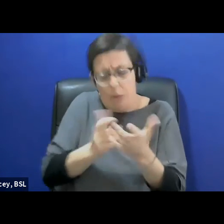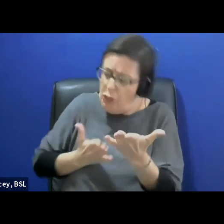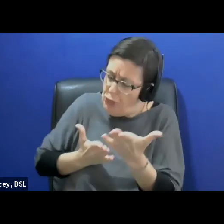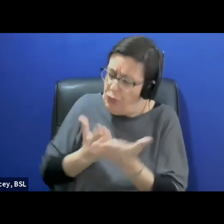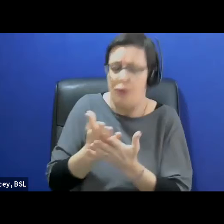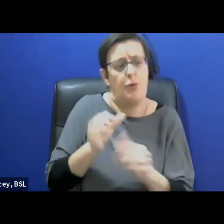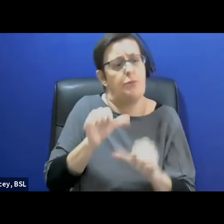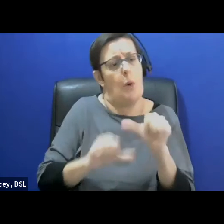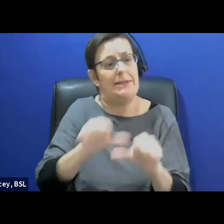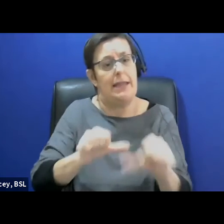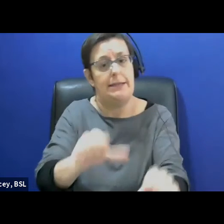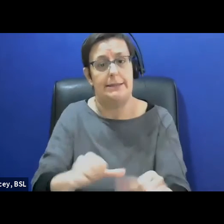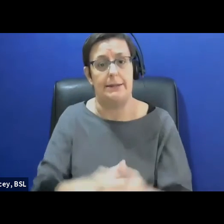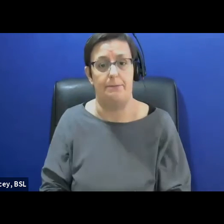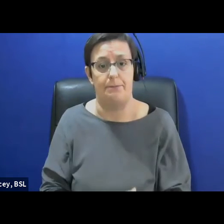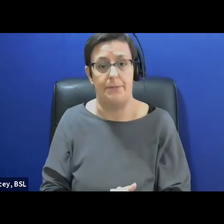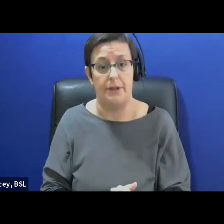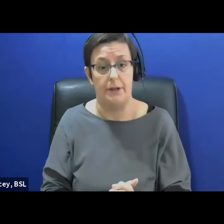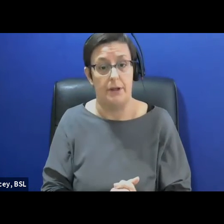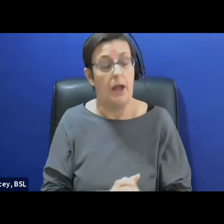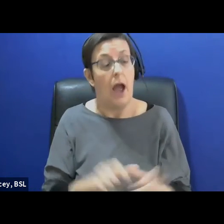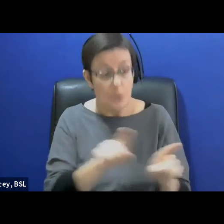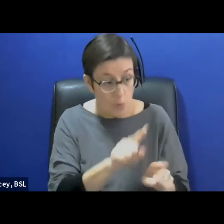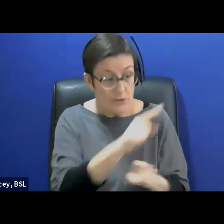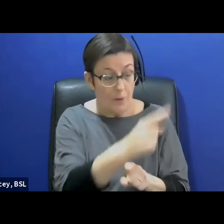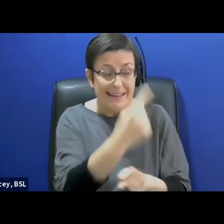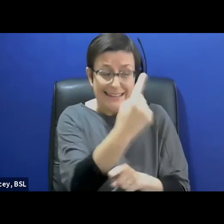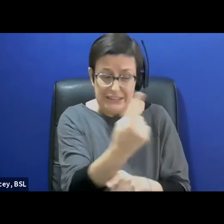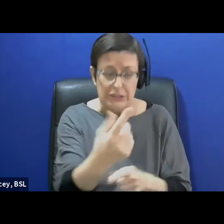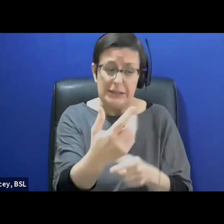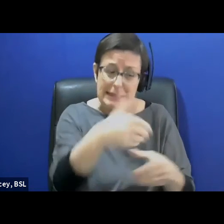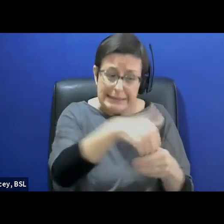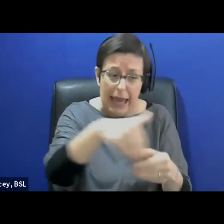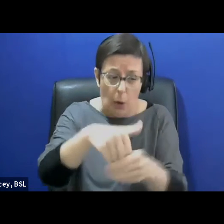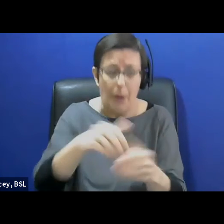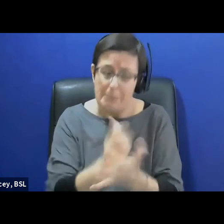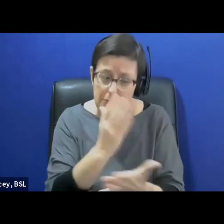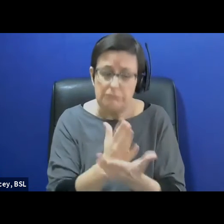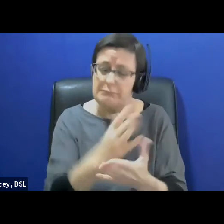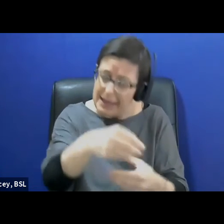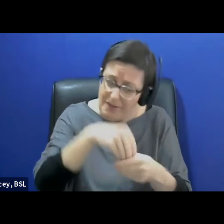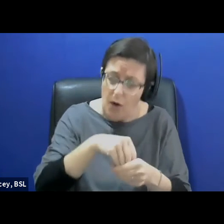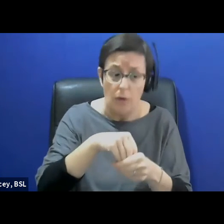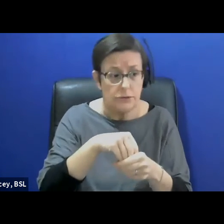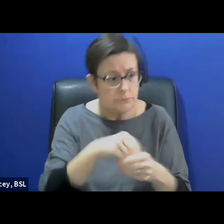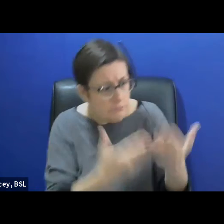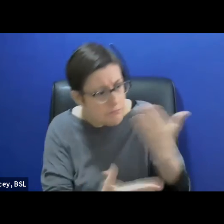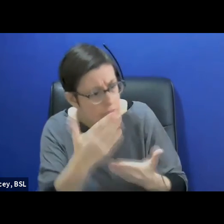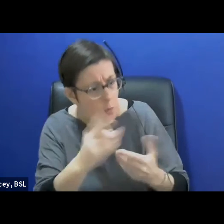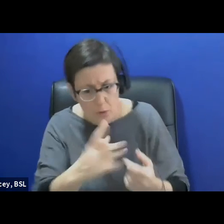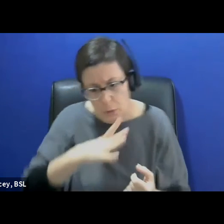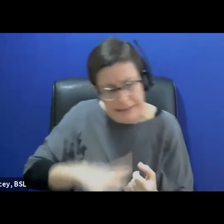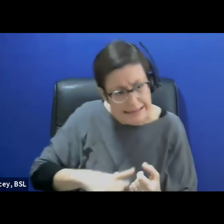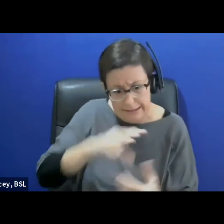attentions like from each one of the stakeholders to involve everyone in the tables, like to share what's needed to be